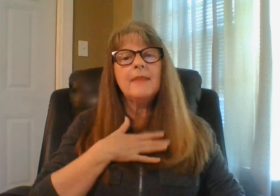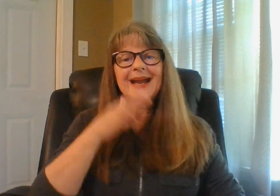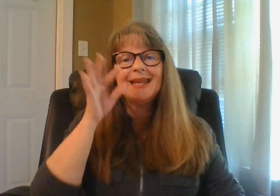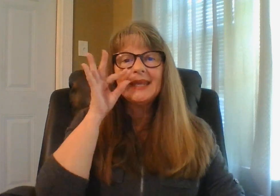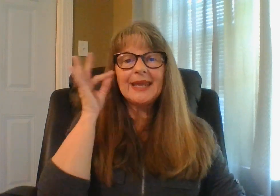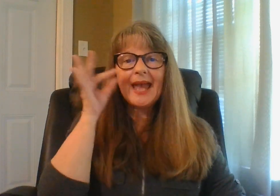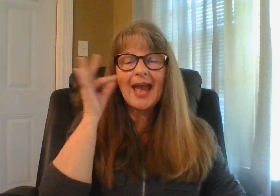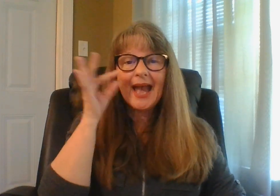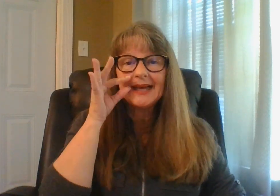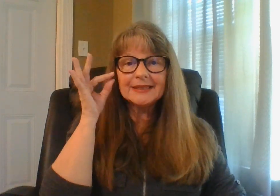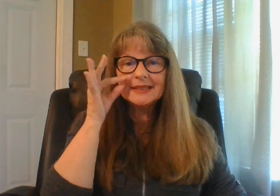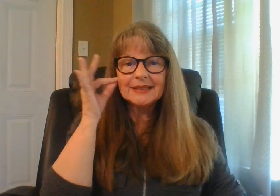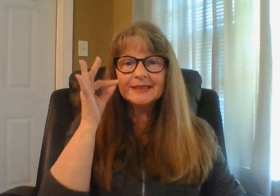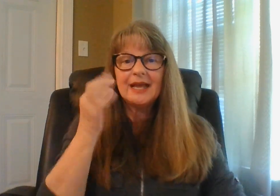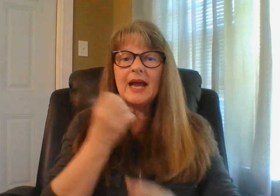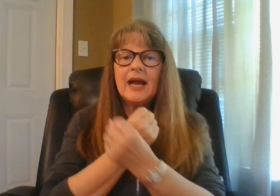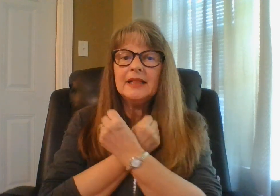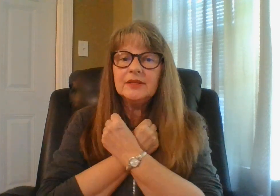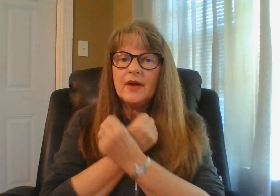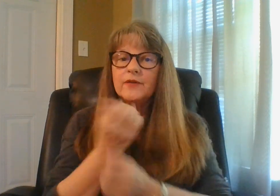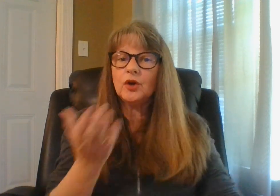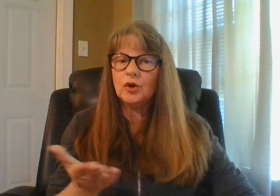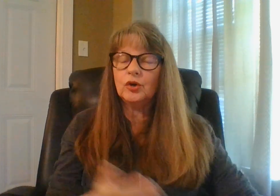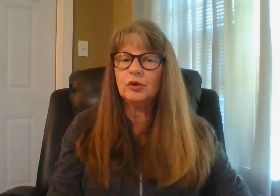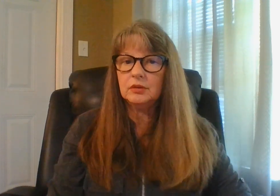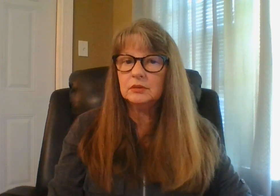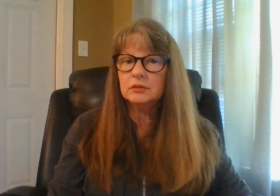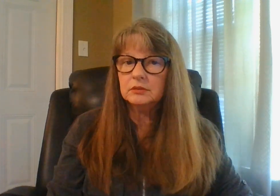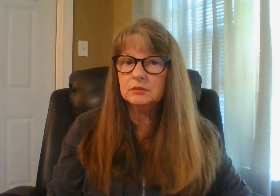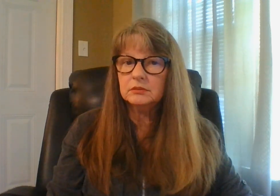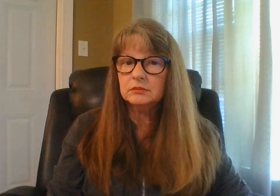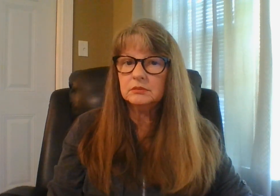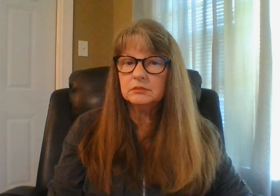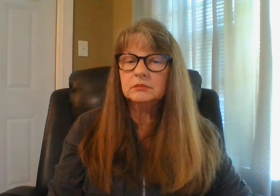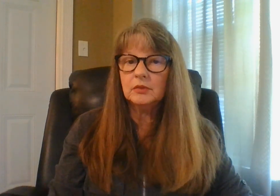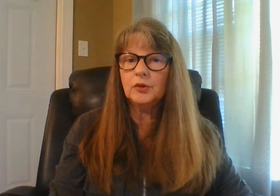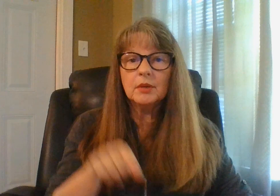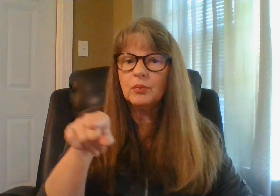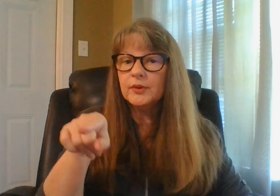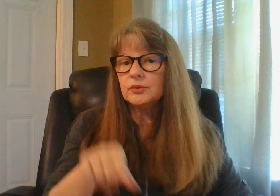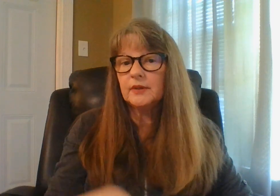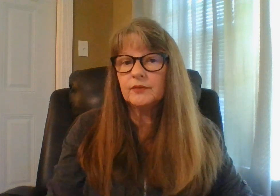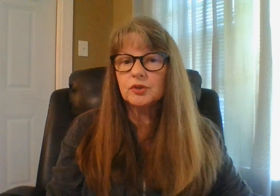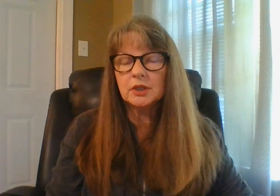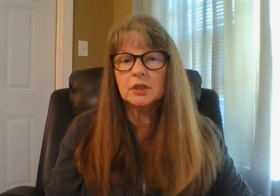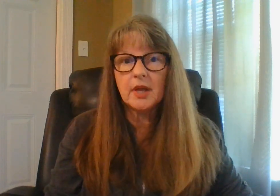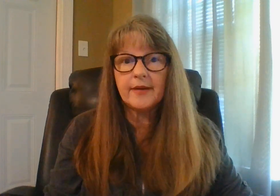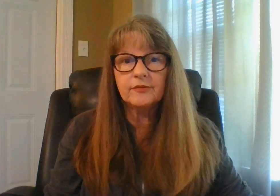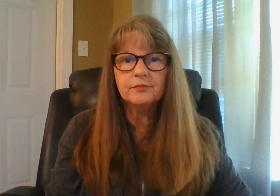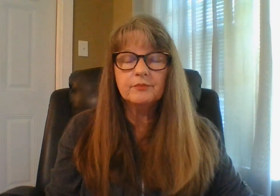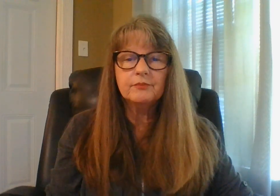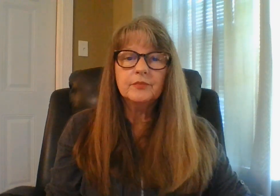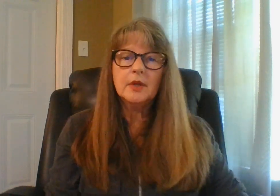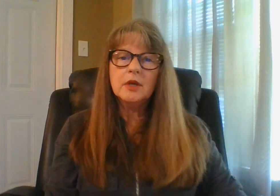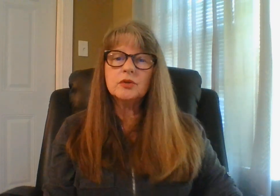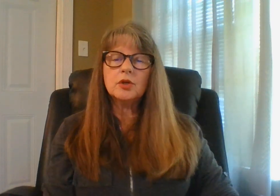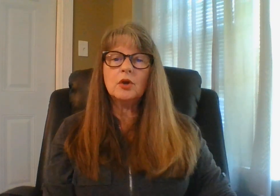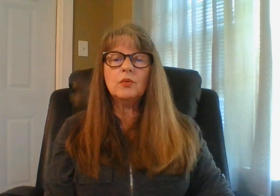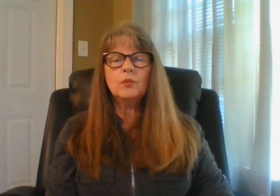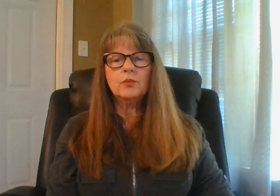My cat. I love her. Or you could point to it if they're still alive. So there's